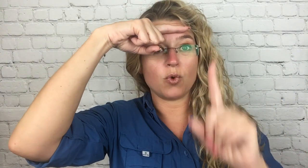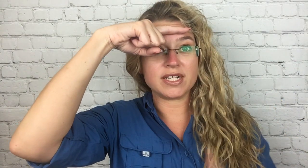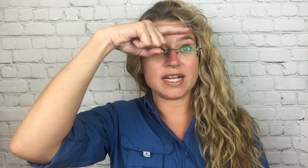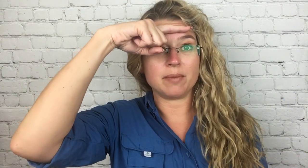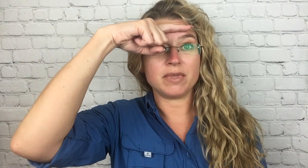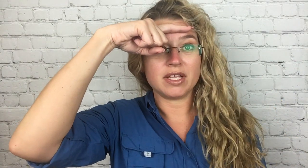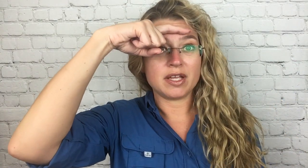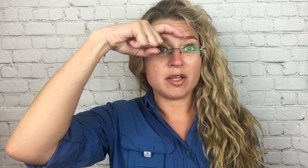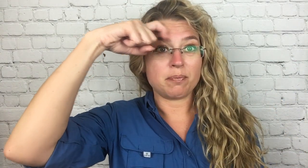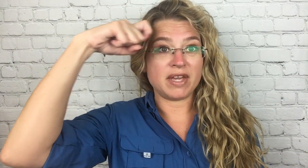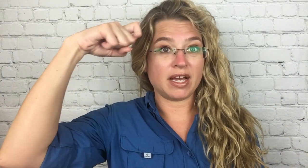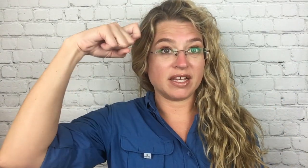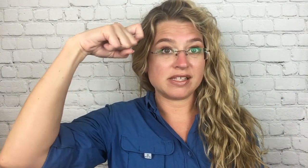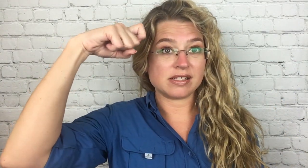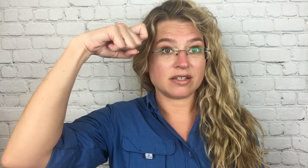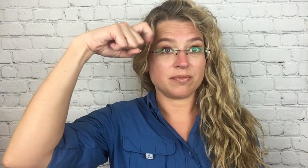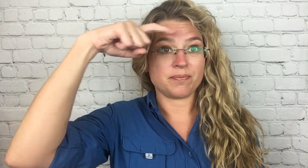one time. Because.